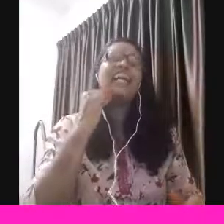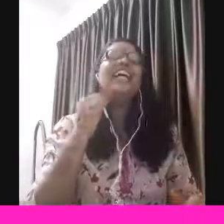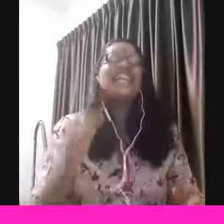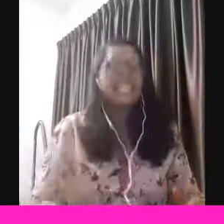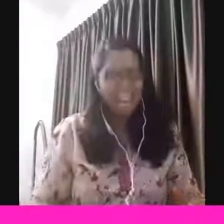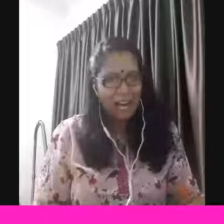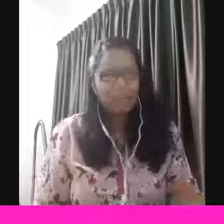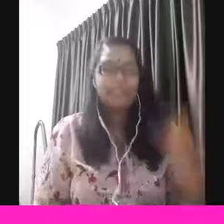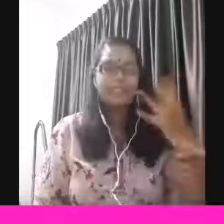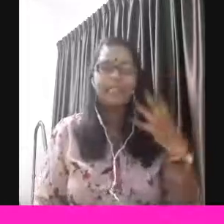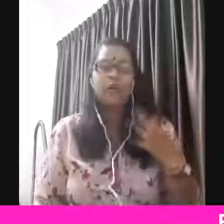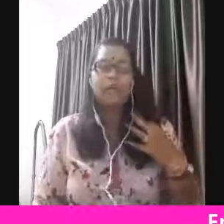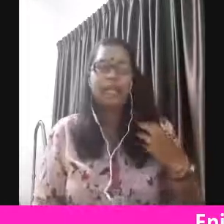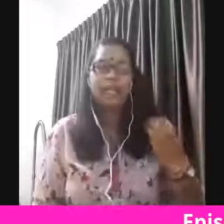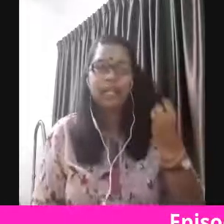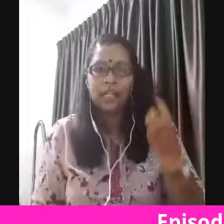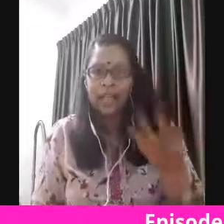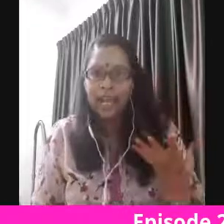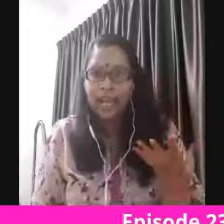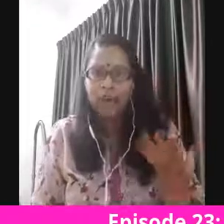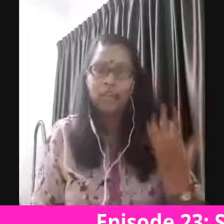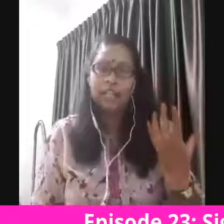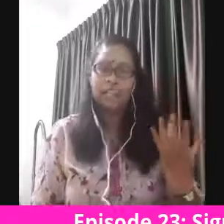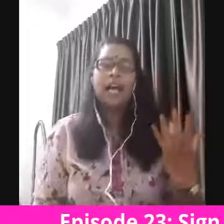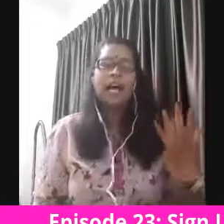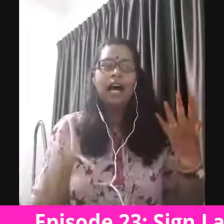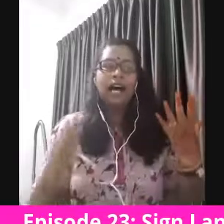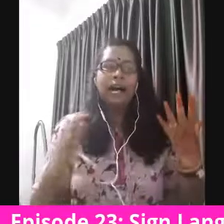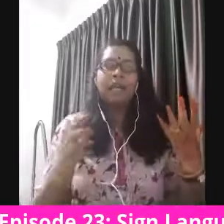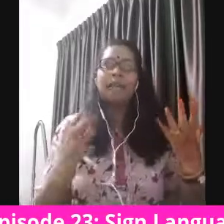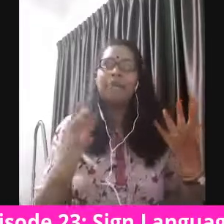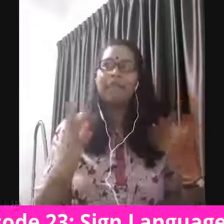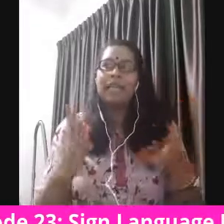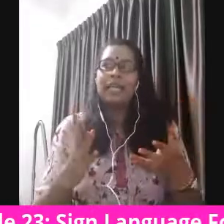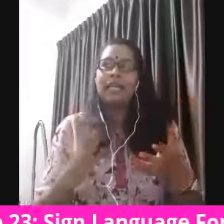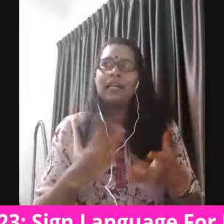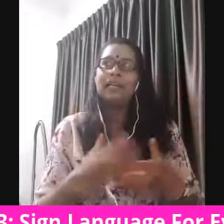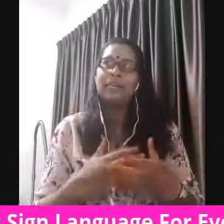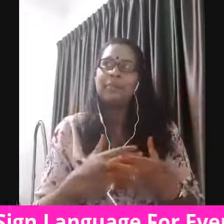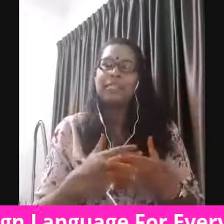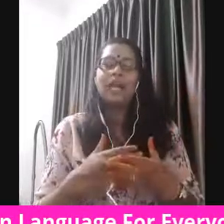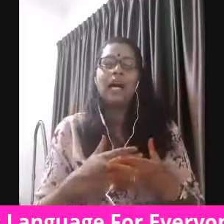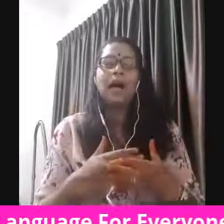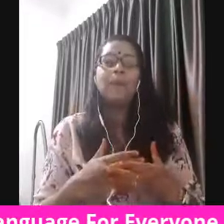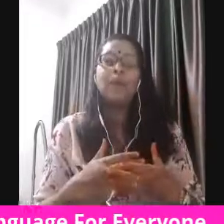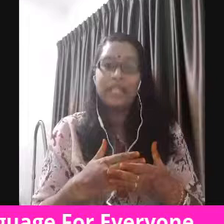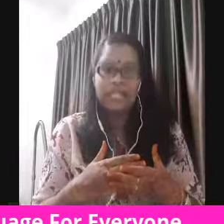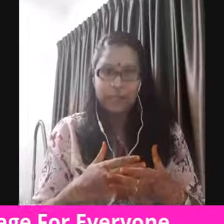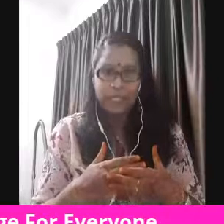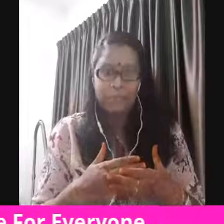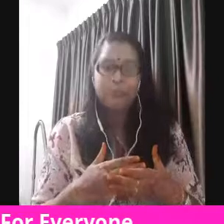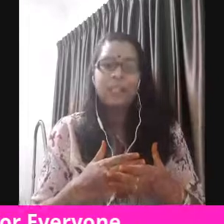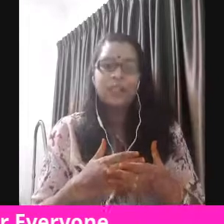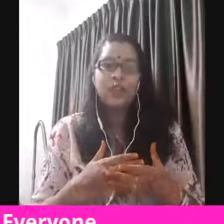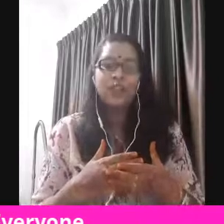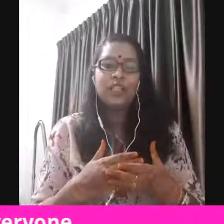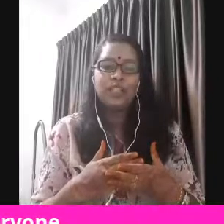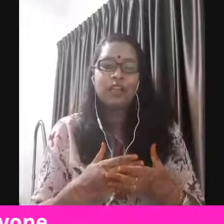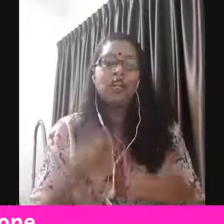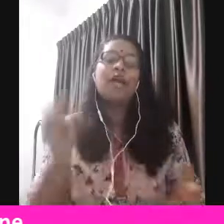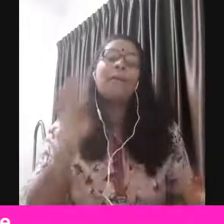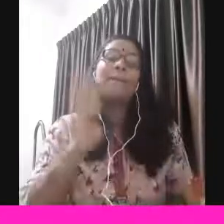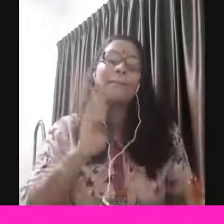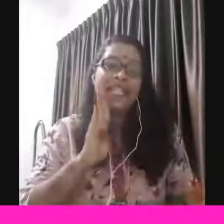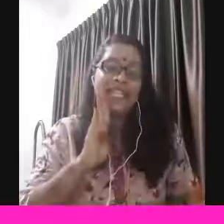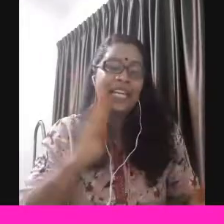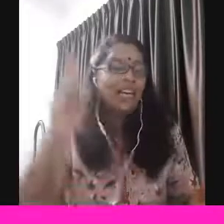Okay. Yeah, they will see, okay, curl hair or like this. And my PK, her name is Bhuvaneswari. So they